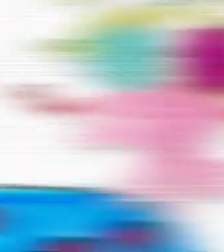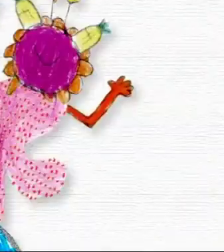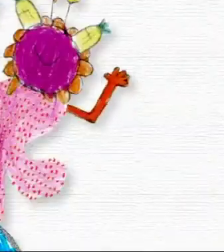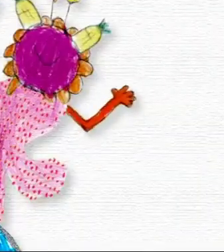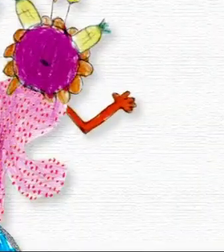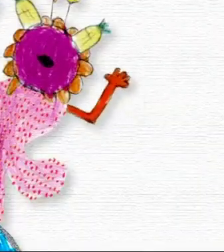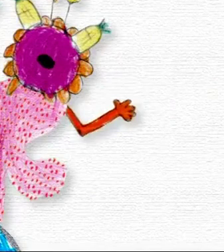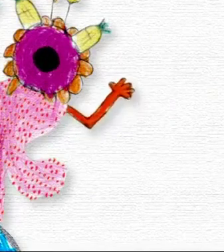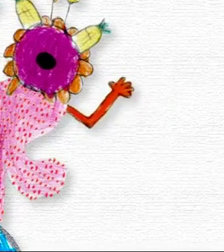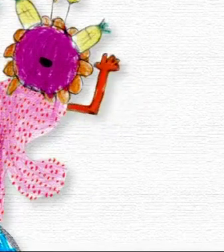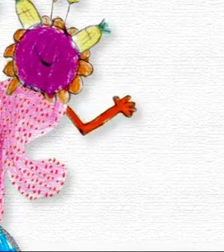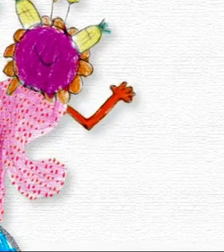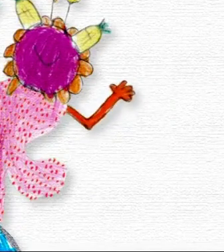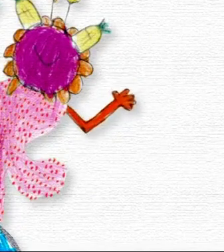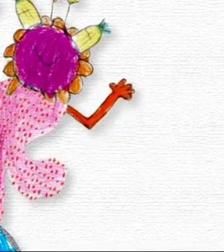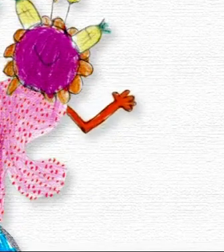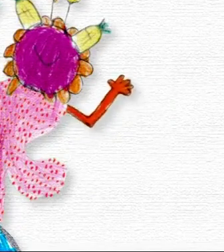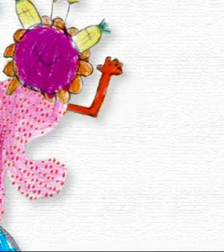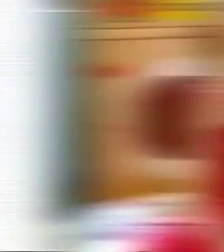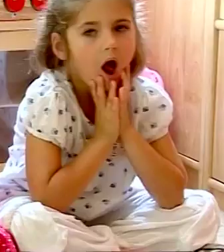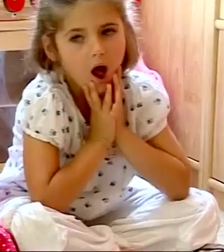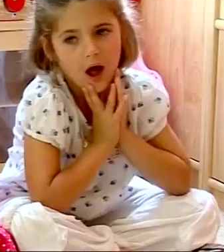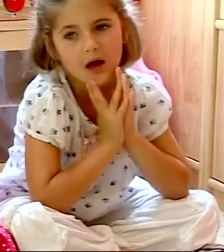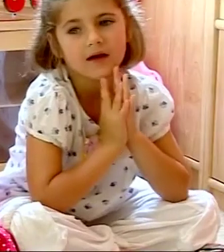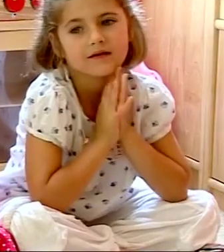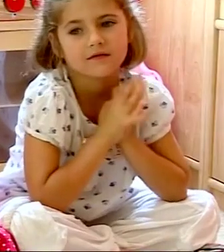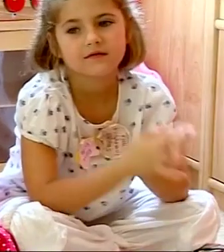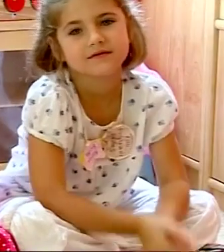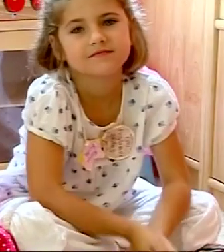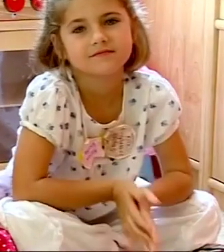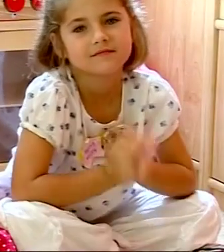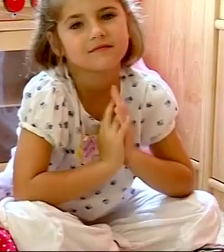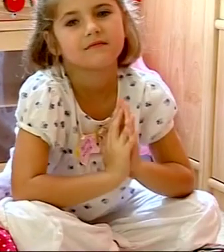Bonjour. He always makes